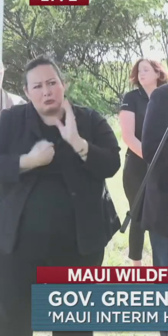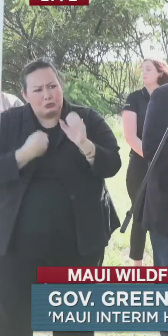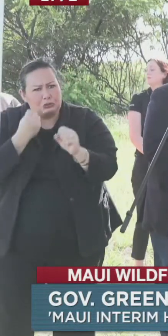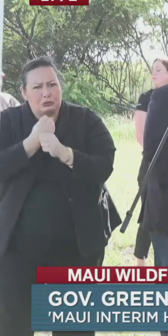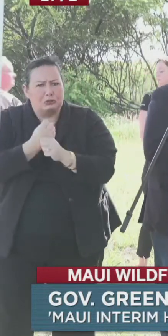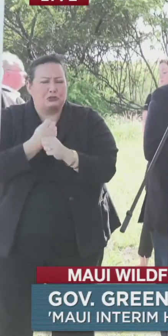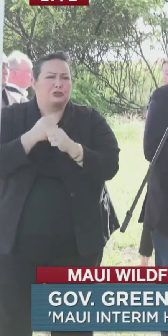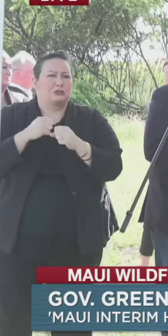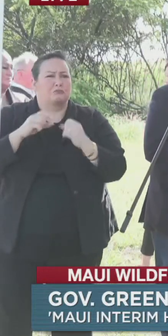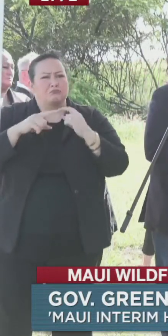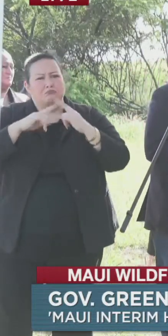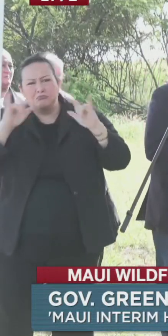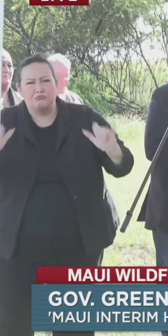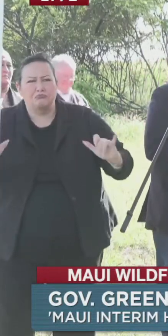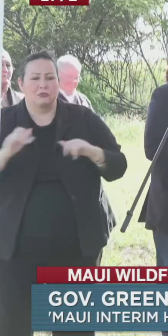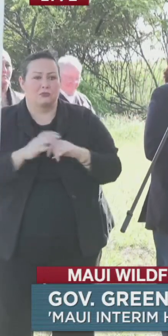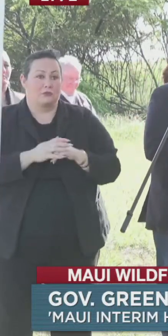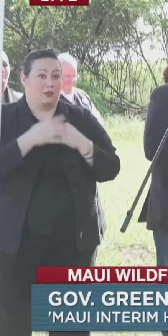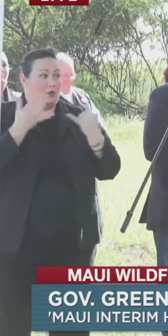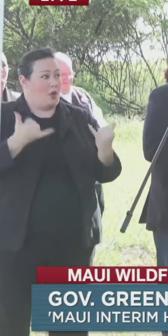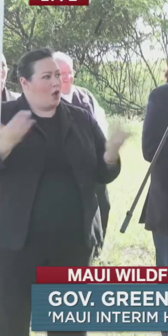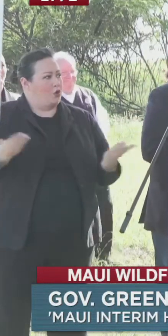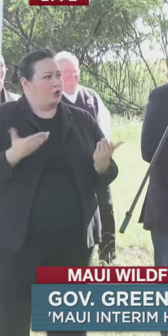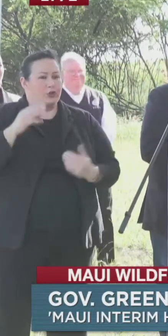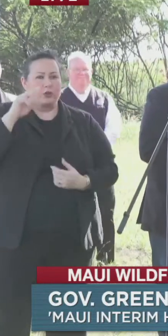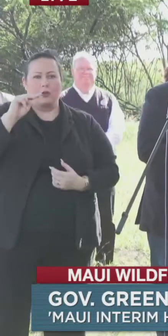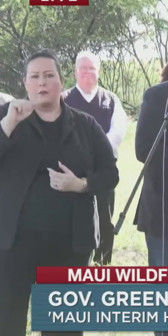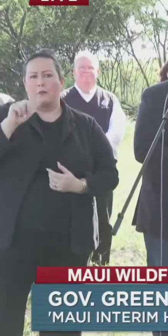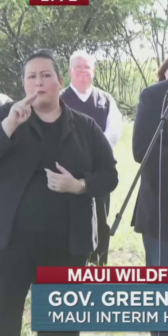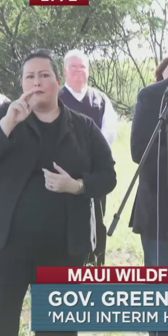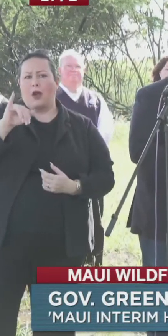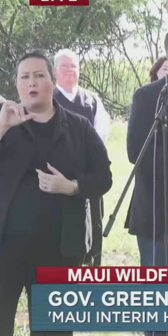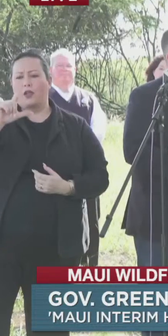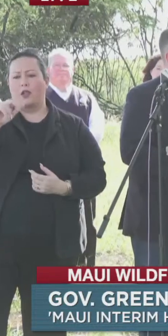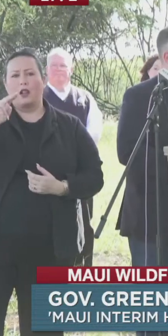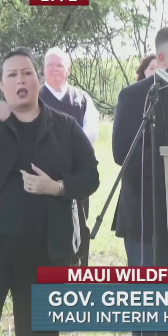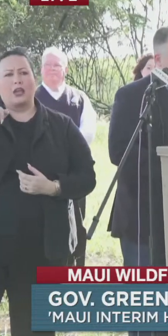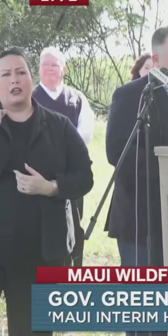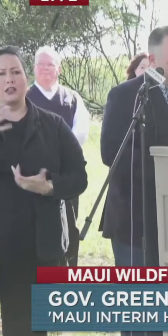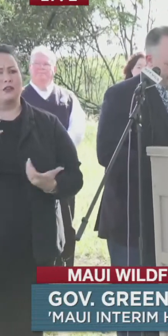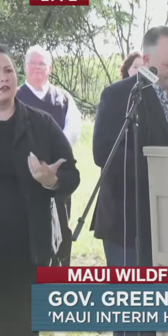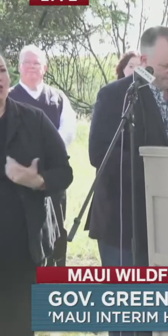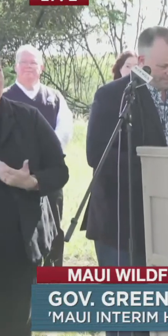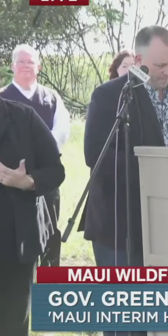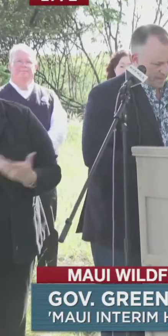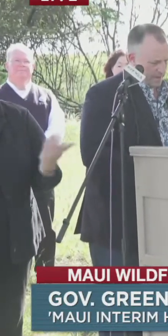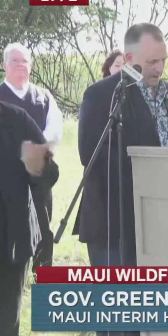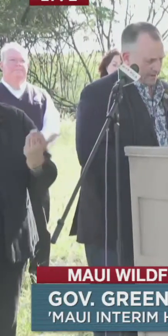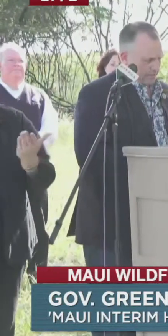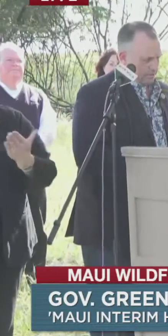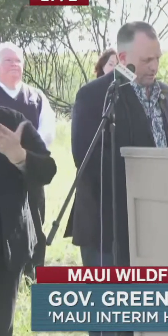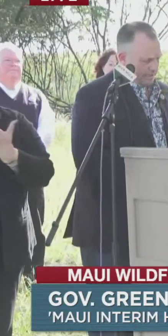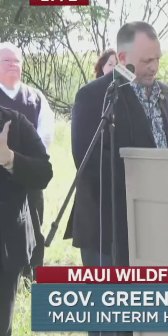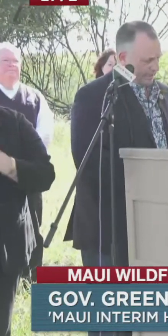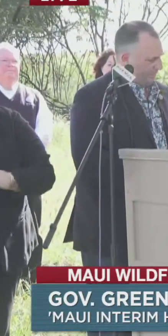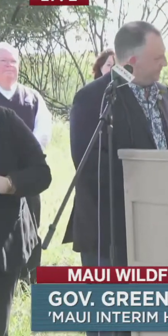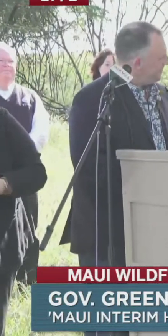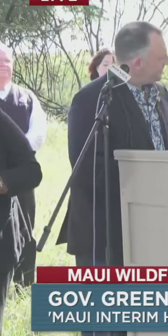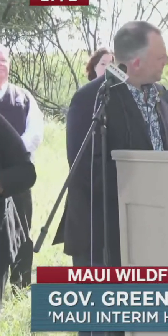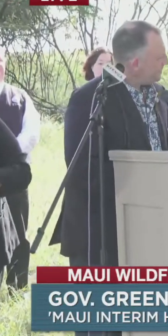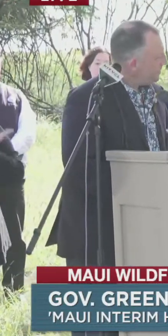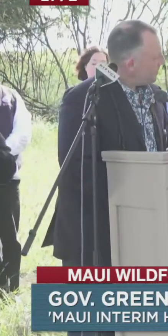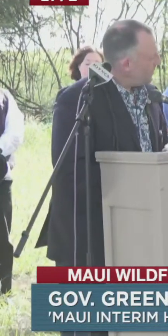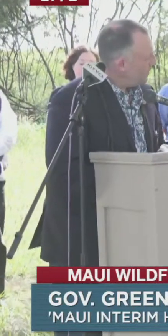today, Maui Lani. I'm going to let the mayor describe what this place means and why we're here today. Let's go to the next